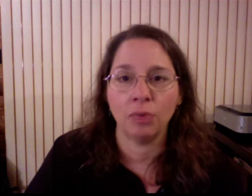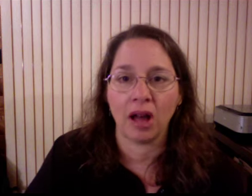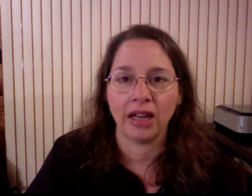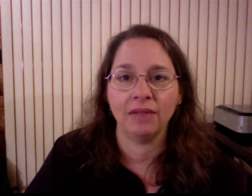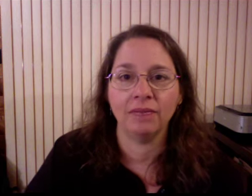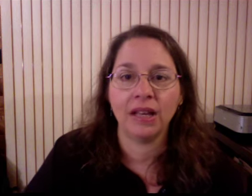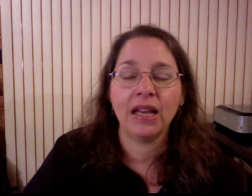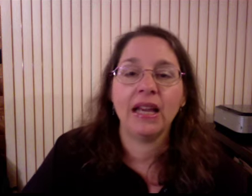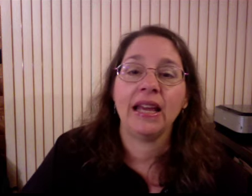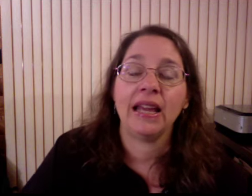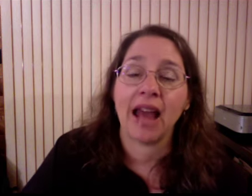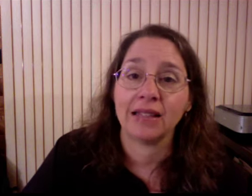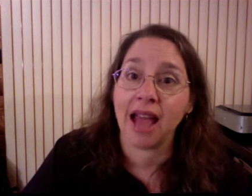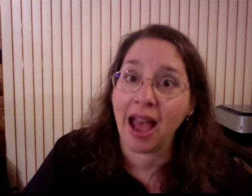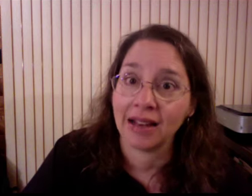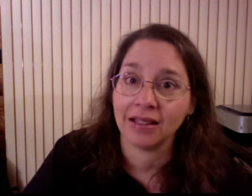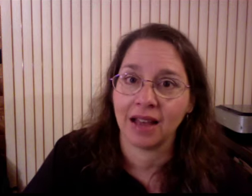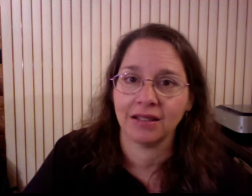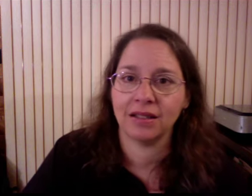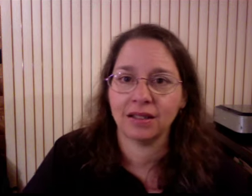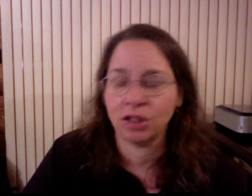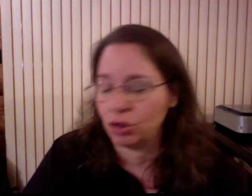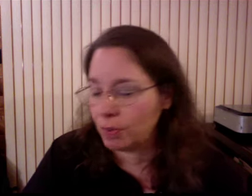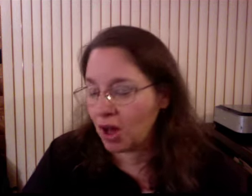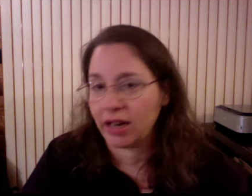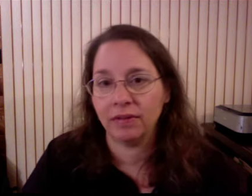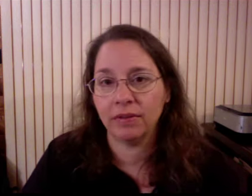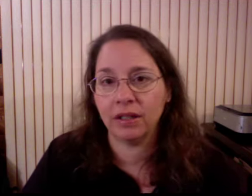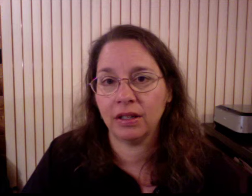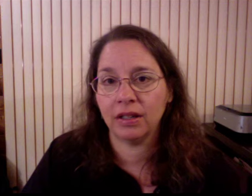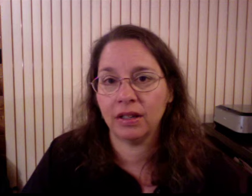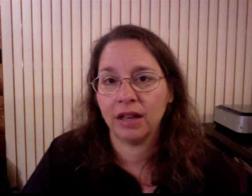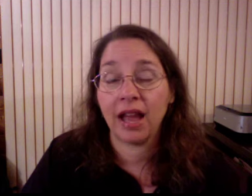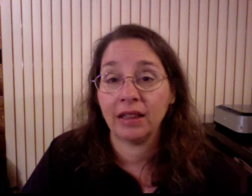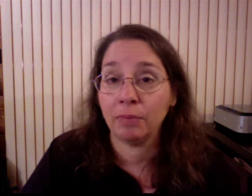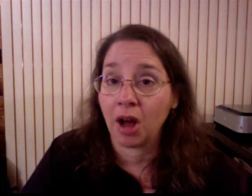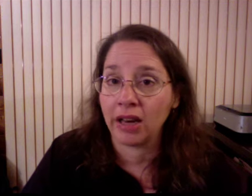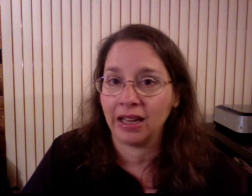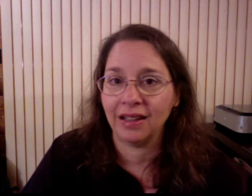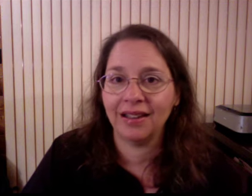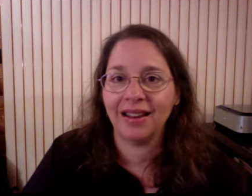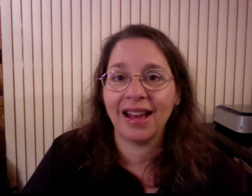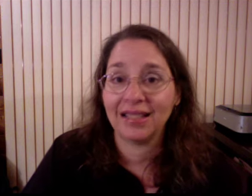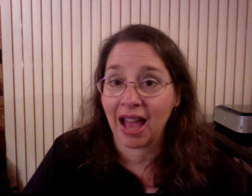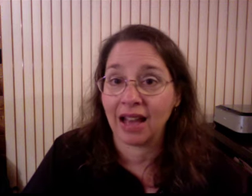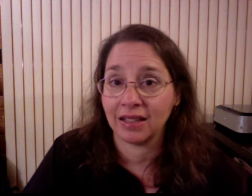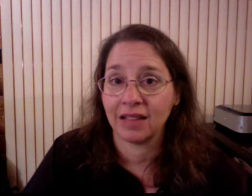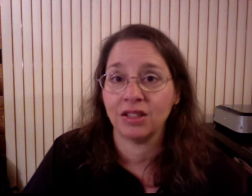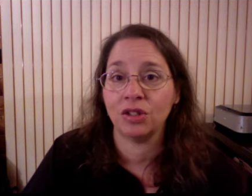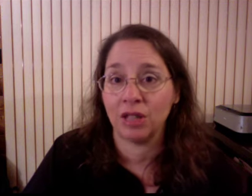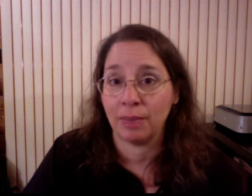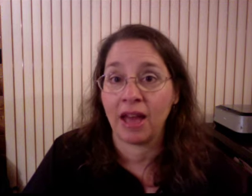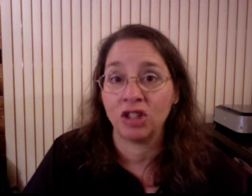body. It has access to the body. And the body has access to the